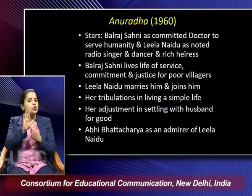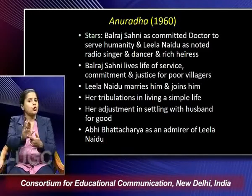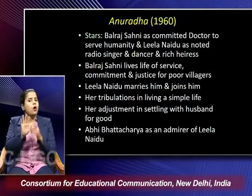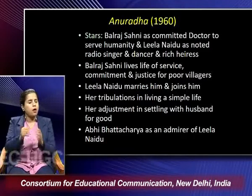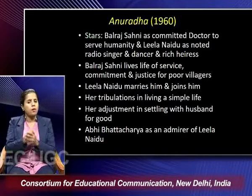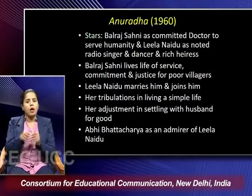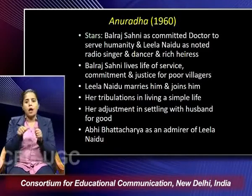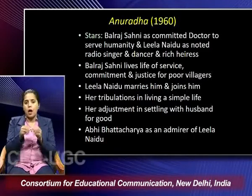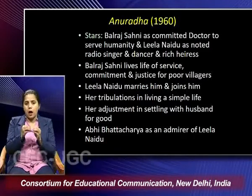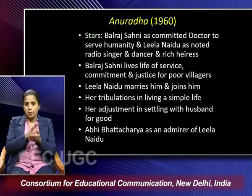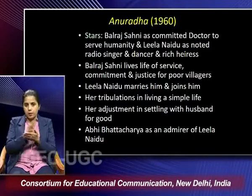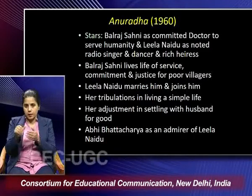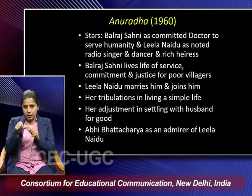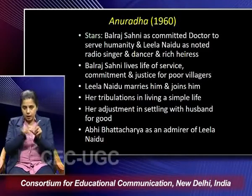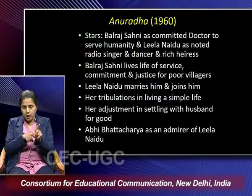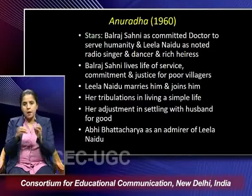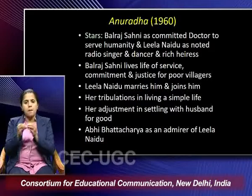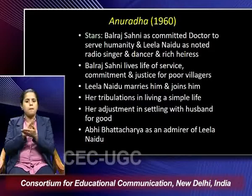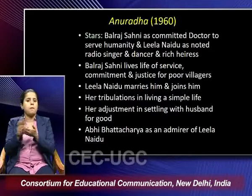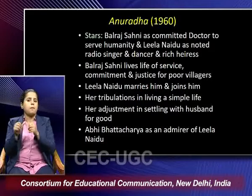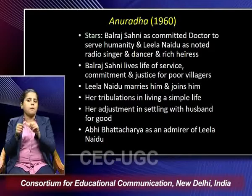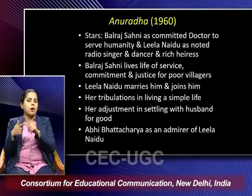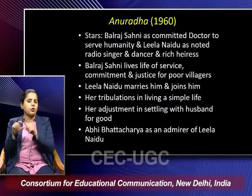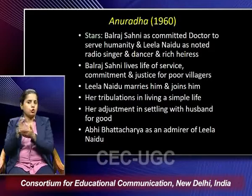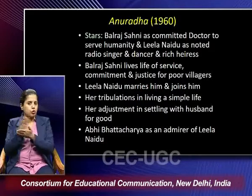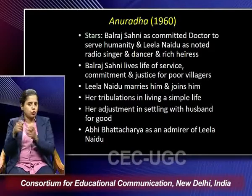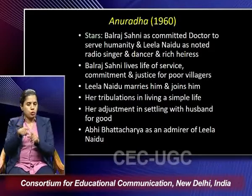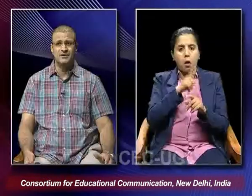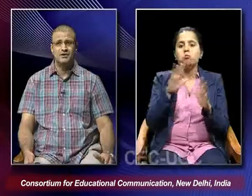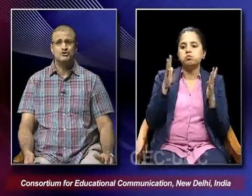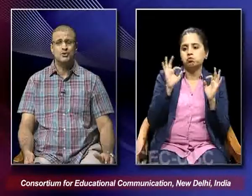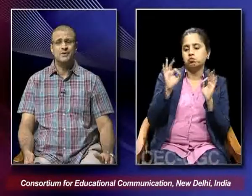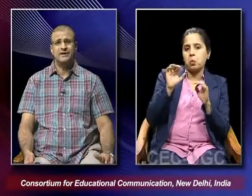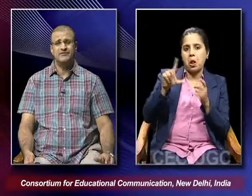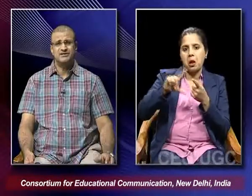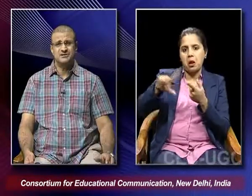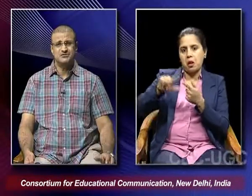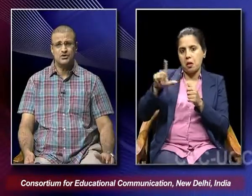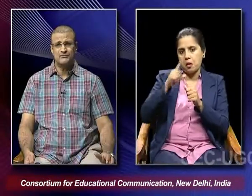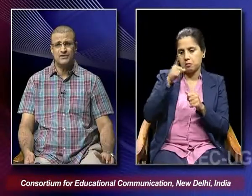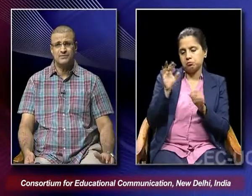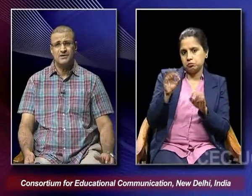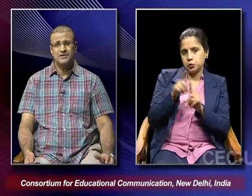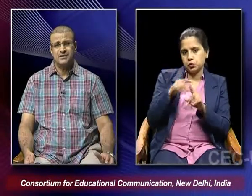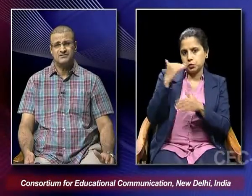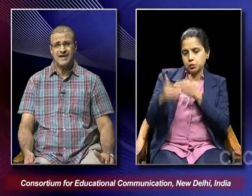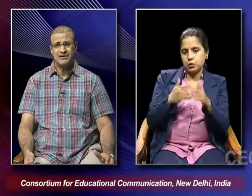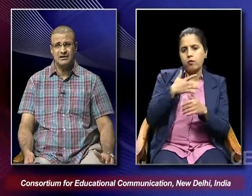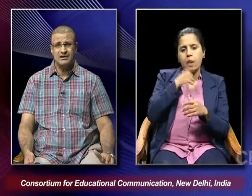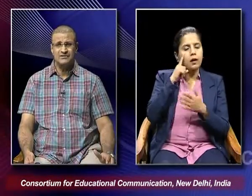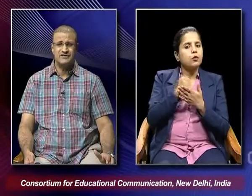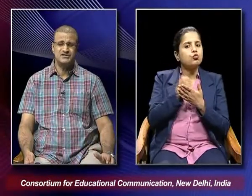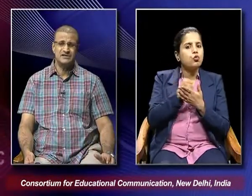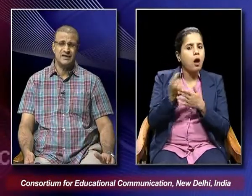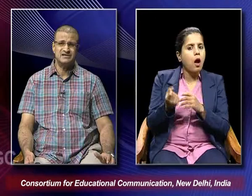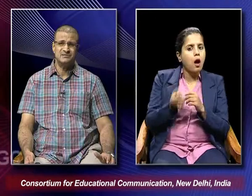Abhay Bhattacharya also played the role of an admirer of Leela Naidu in the film. So in a way some sort of a